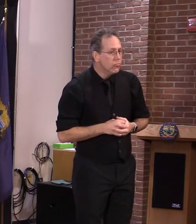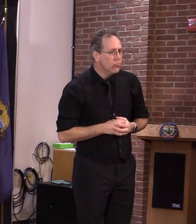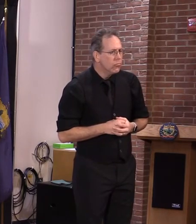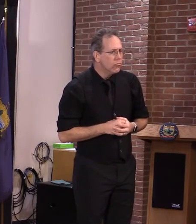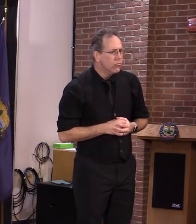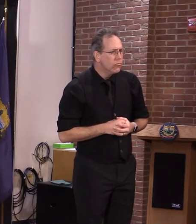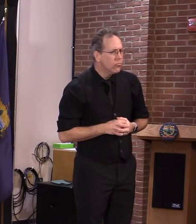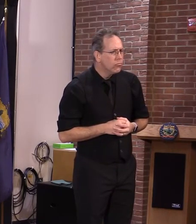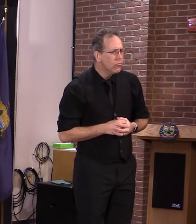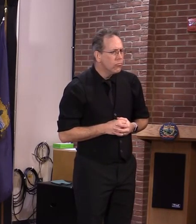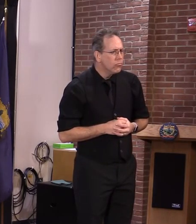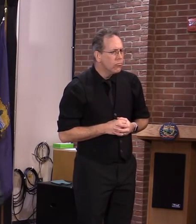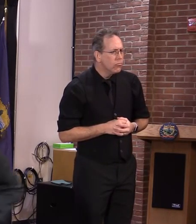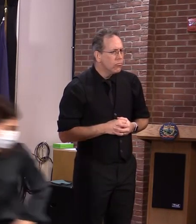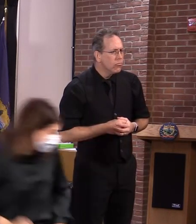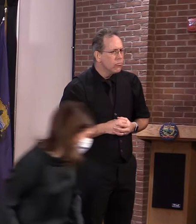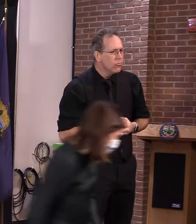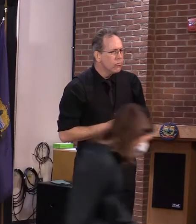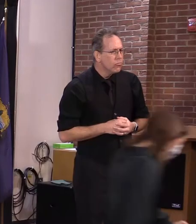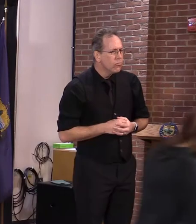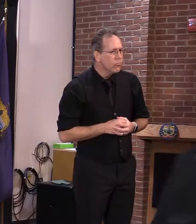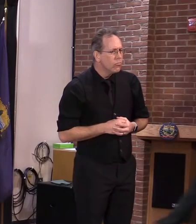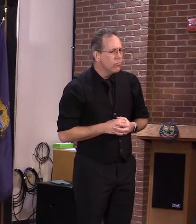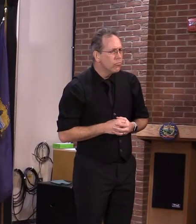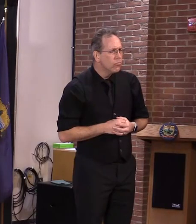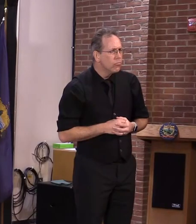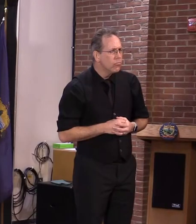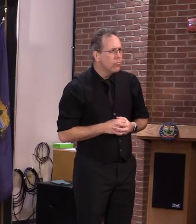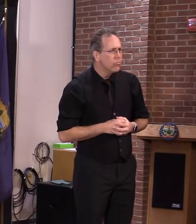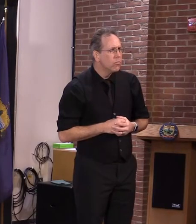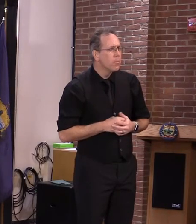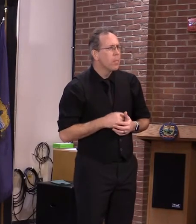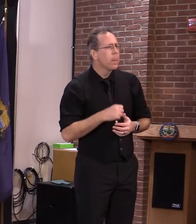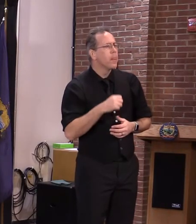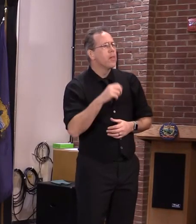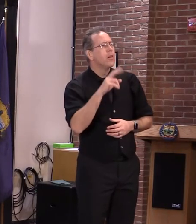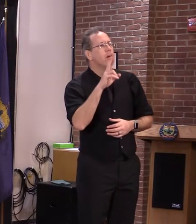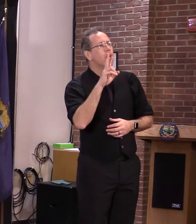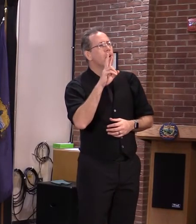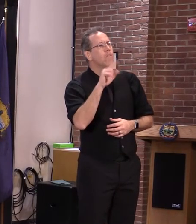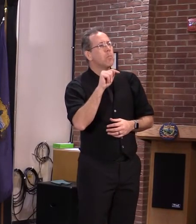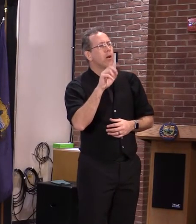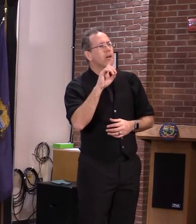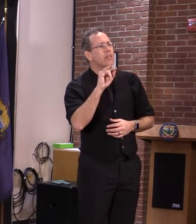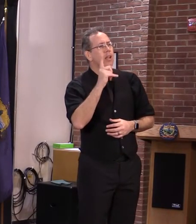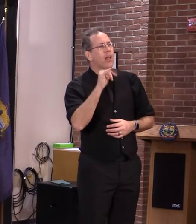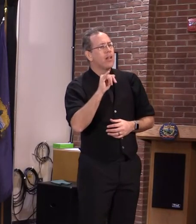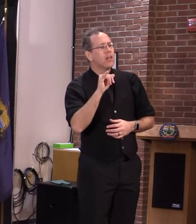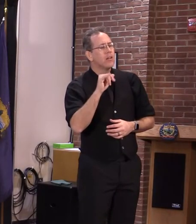All right, we'll move to Guy Page, Vermont Daily Chronicle.